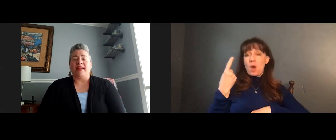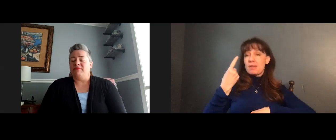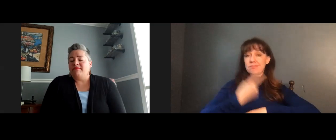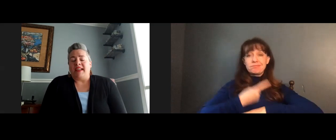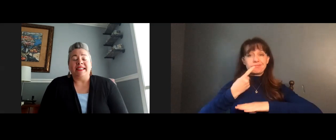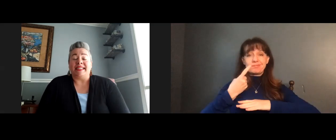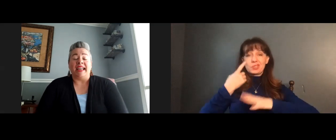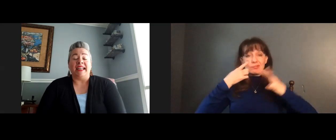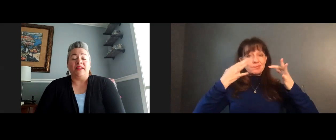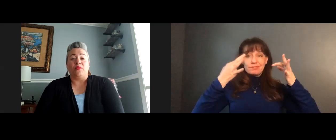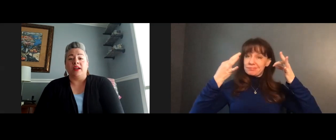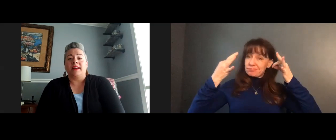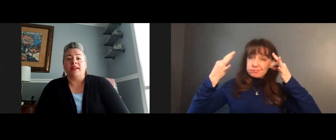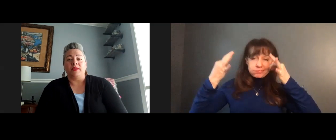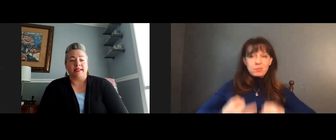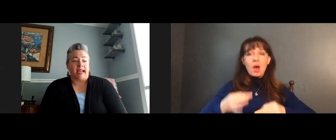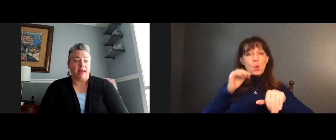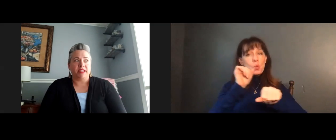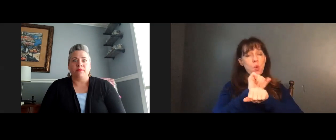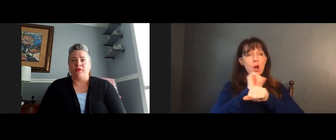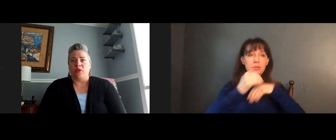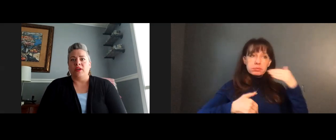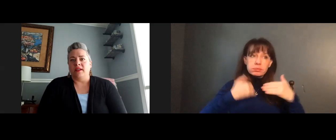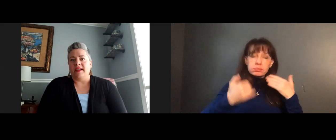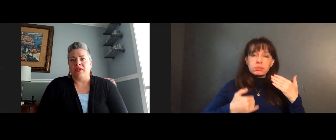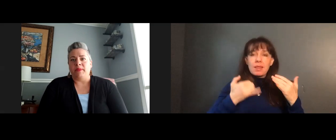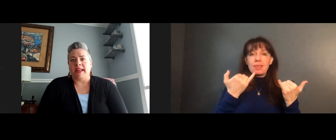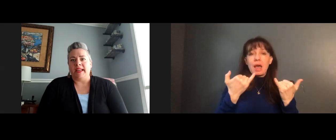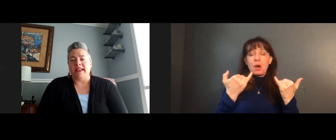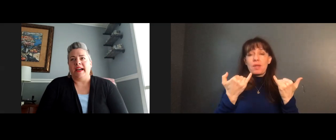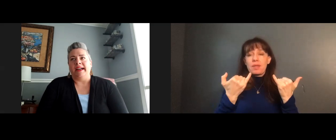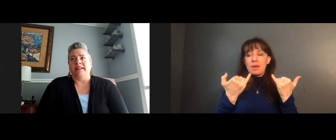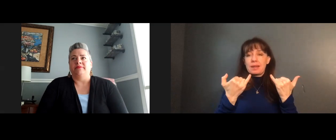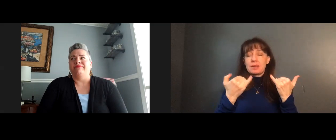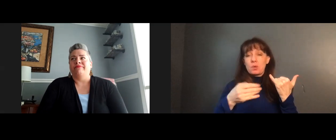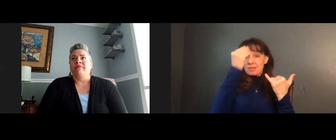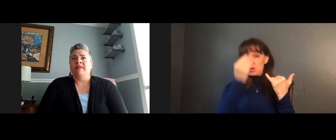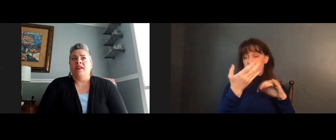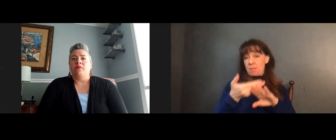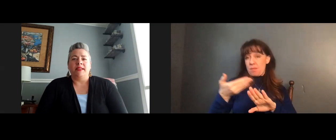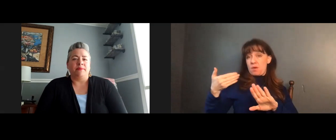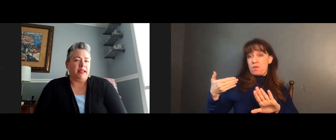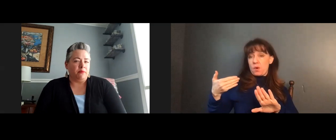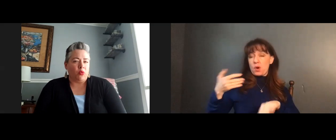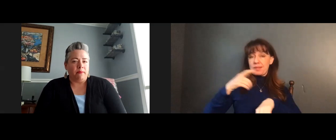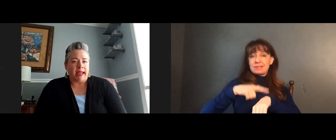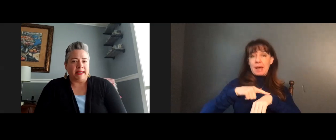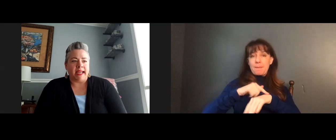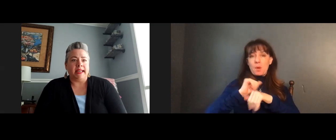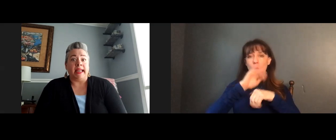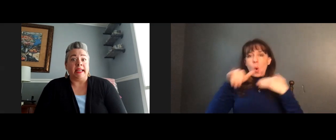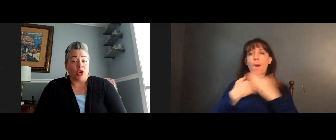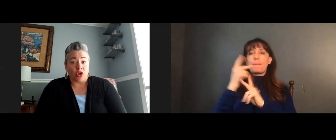i i decided at work it was time this is before everybody um um is being more